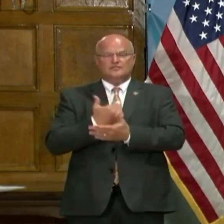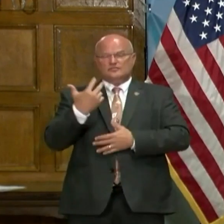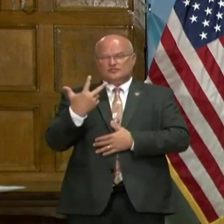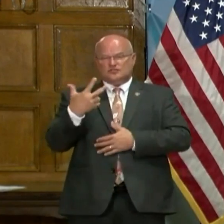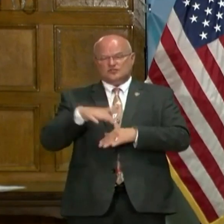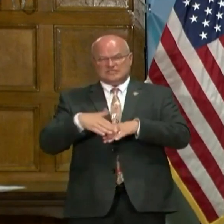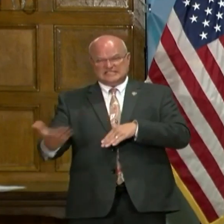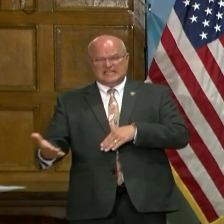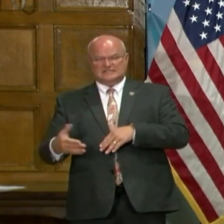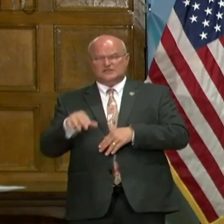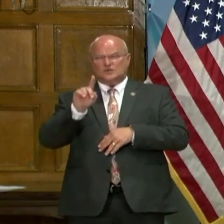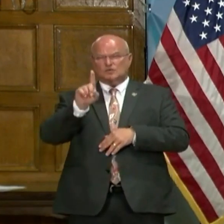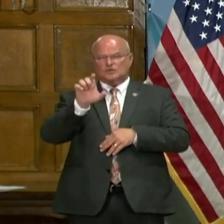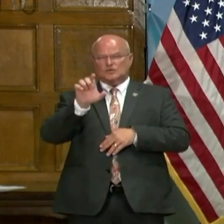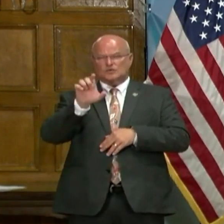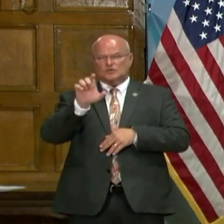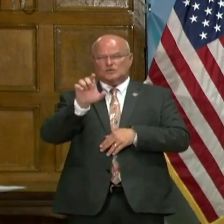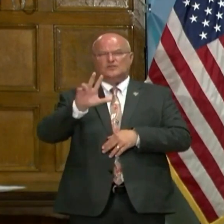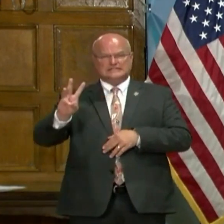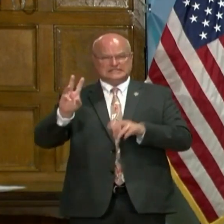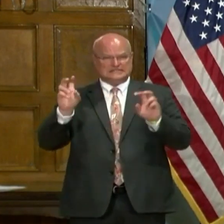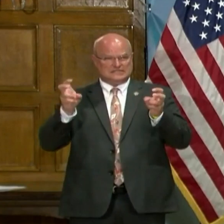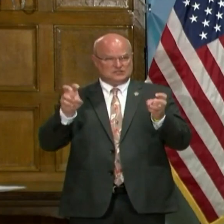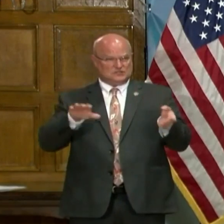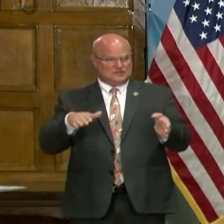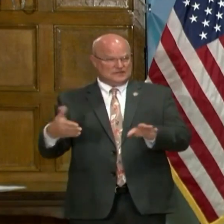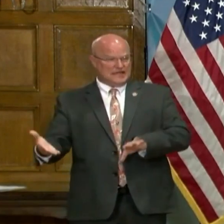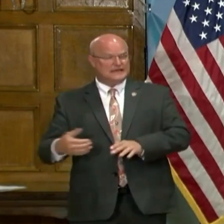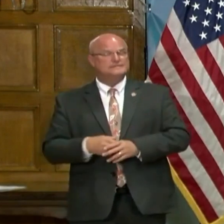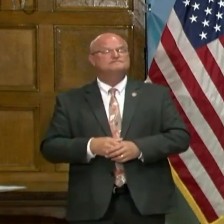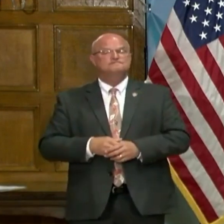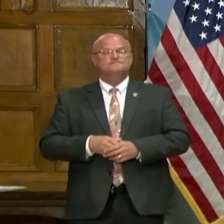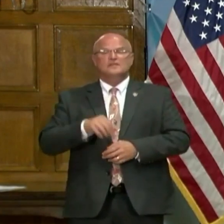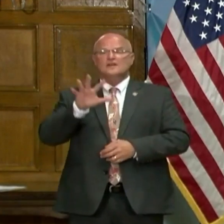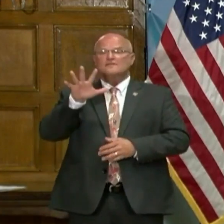at 136 in terms of deaths. We have